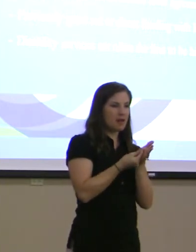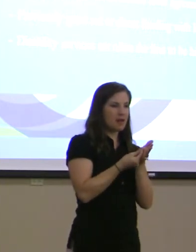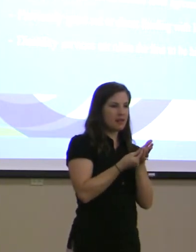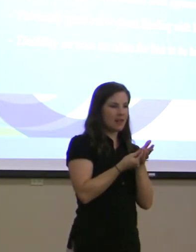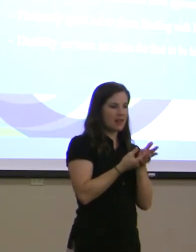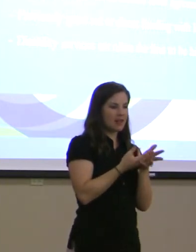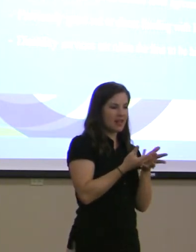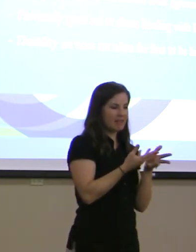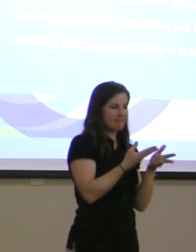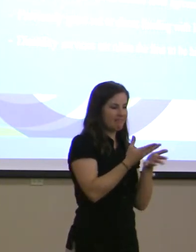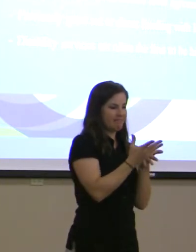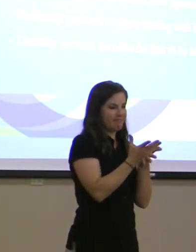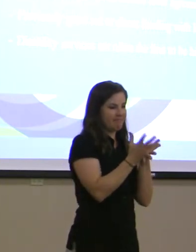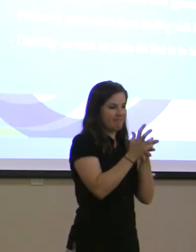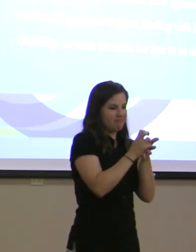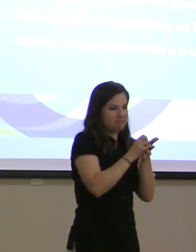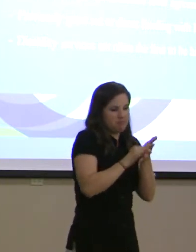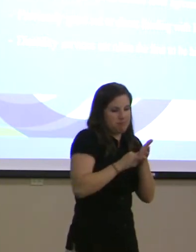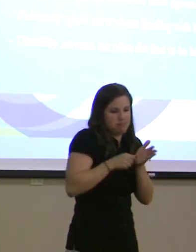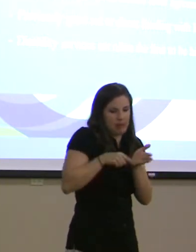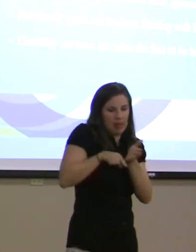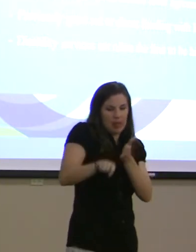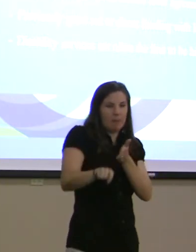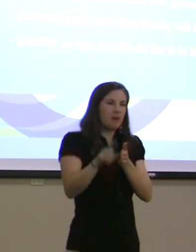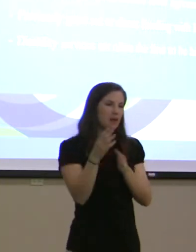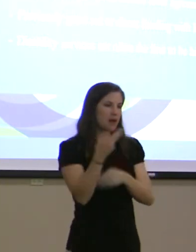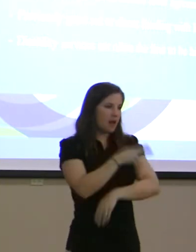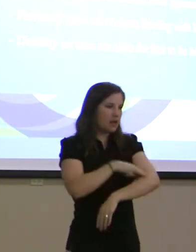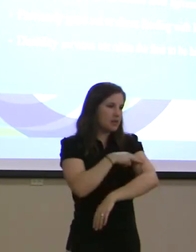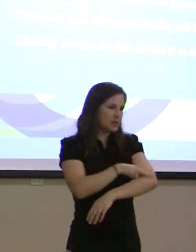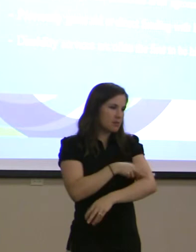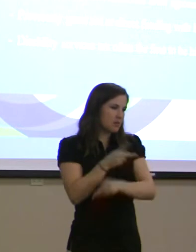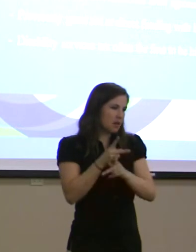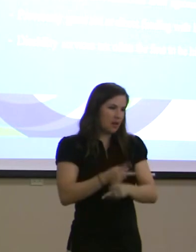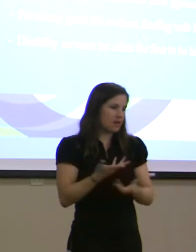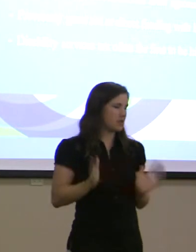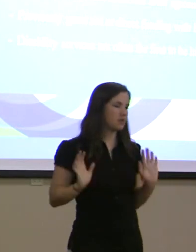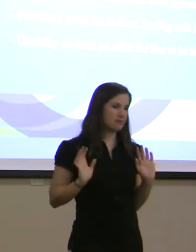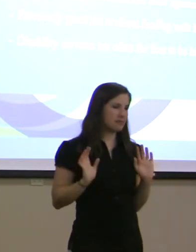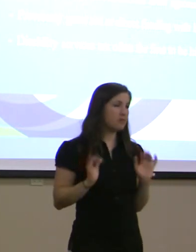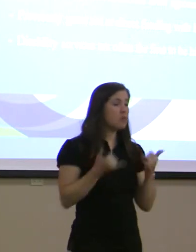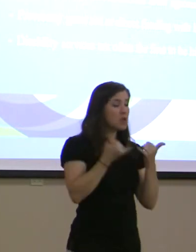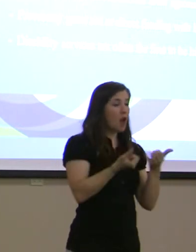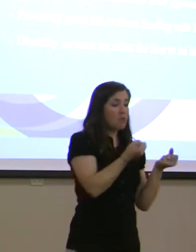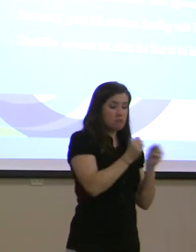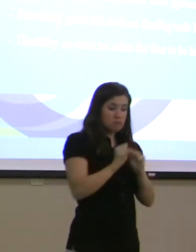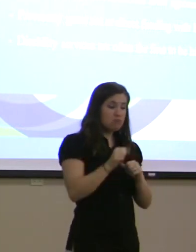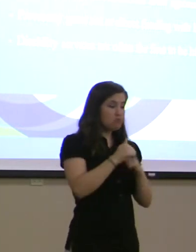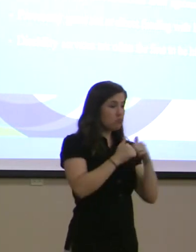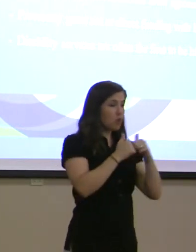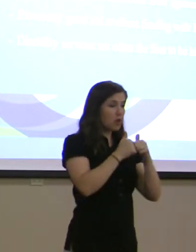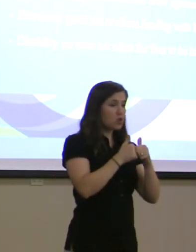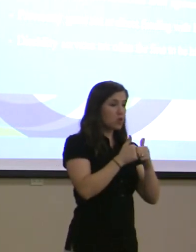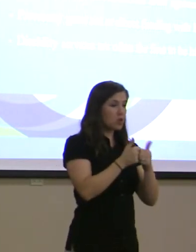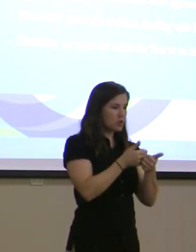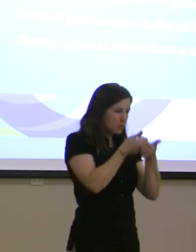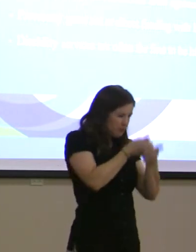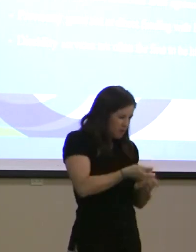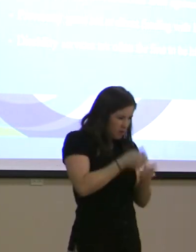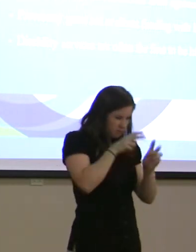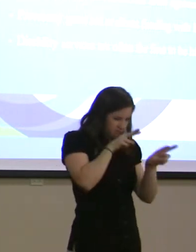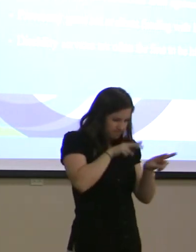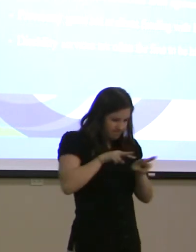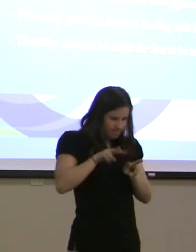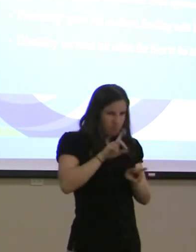of the disability sector into the acute hospital care. And now that there's a strategy and structure there, you know, we're keeping our beady eyes that